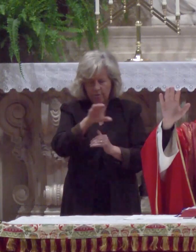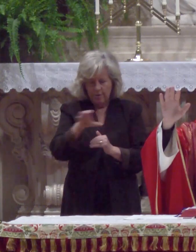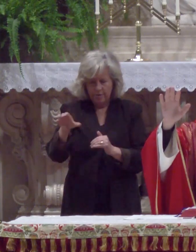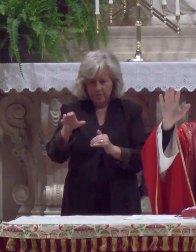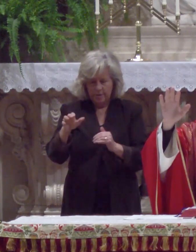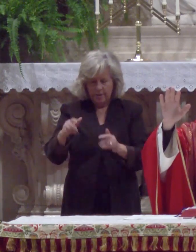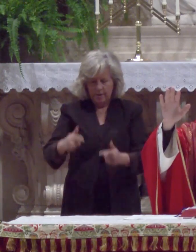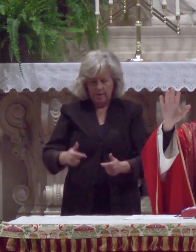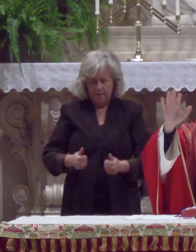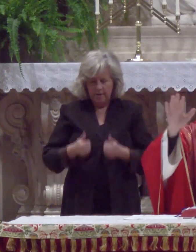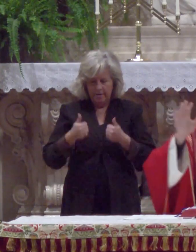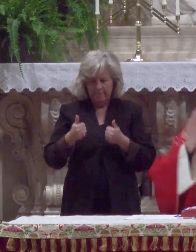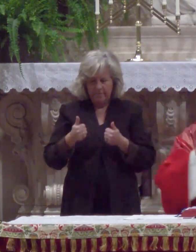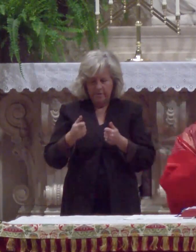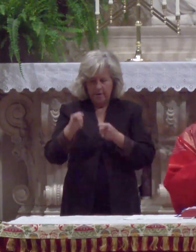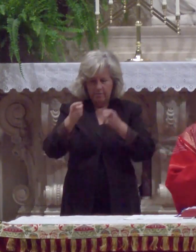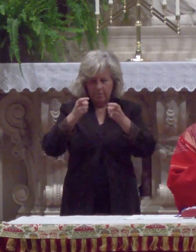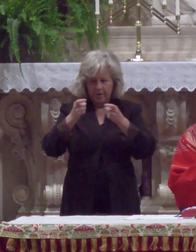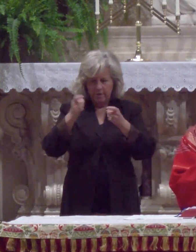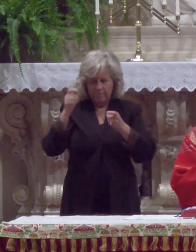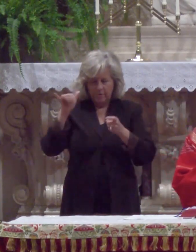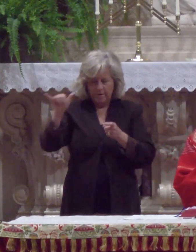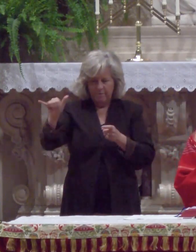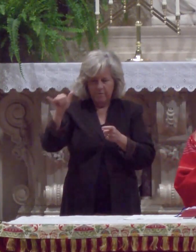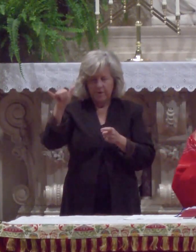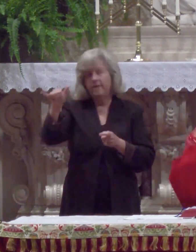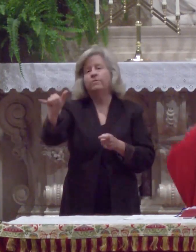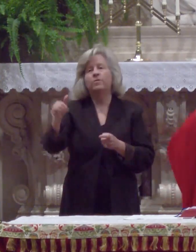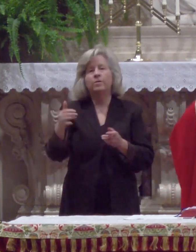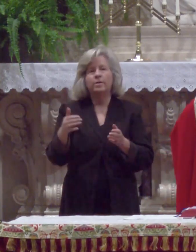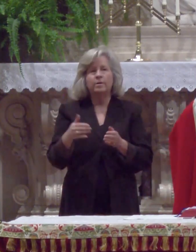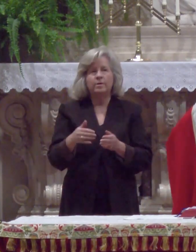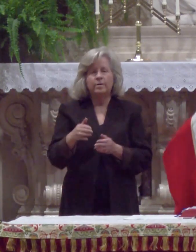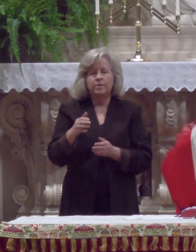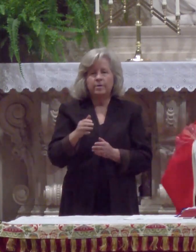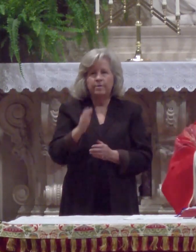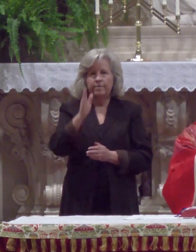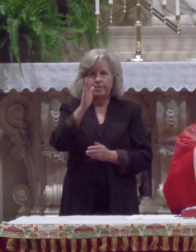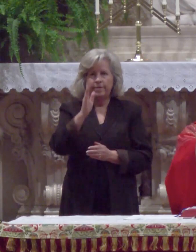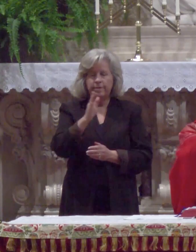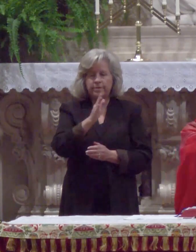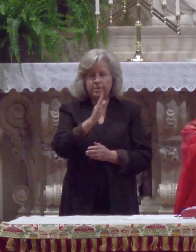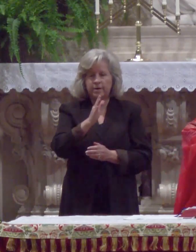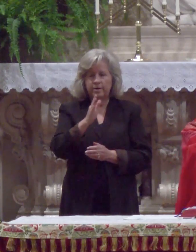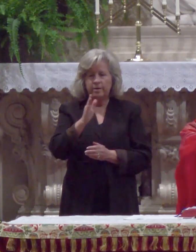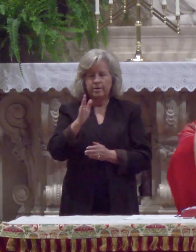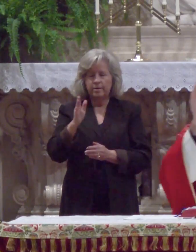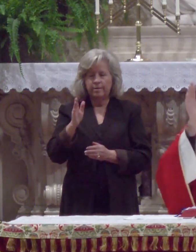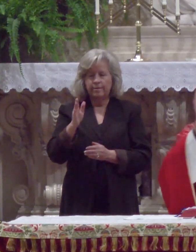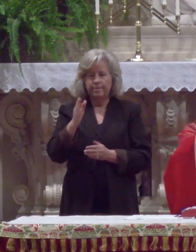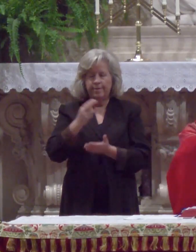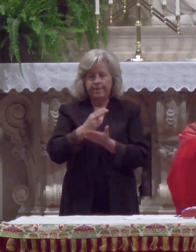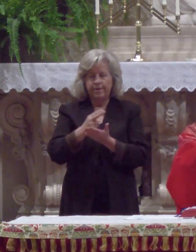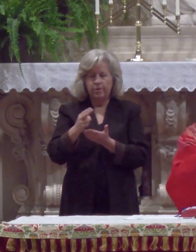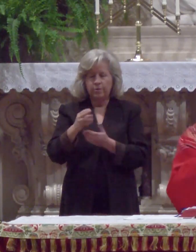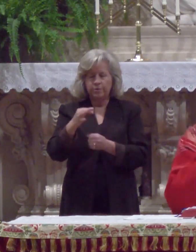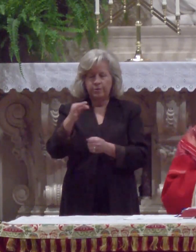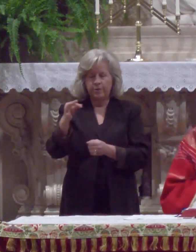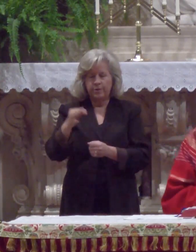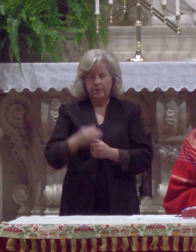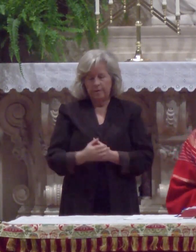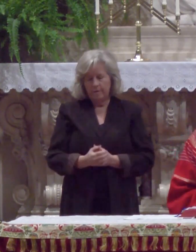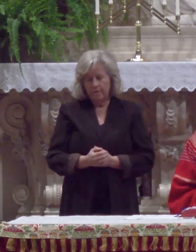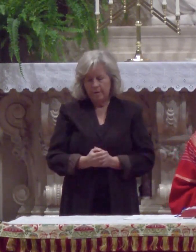forever and ever. Amen. And may Almighty God bless you, the Father, and the Son, and the